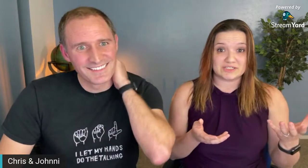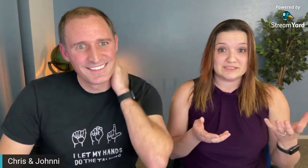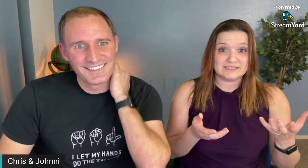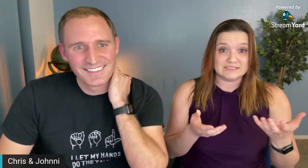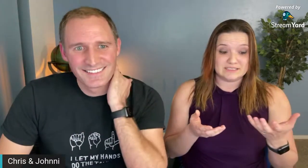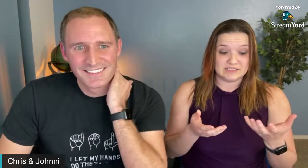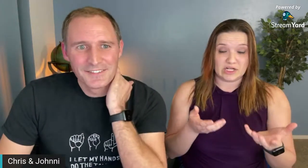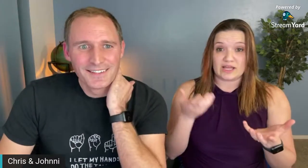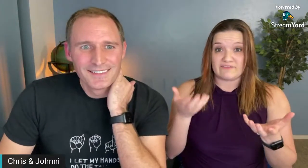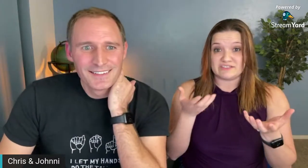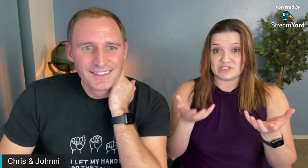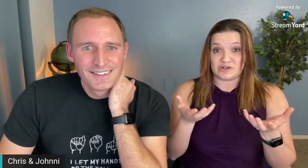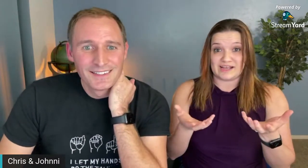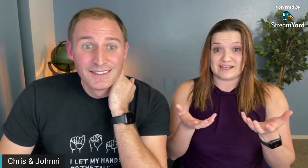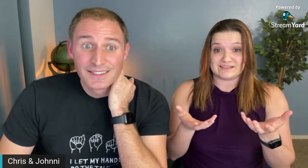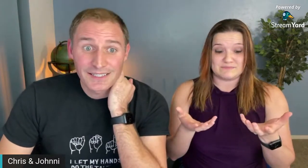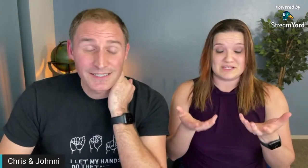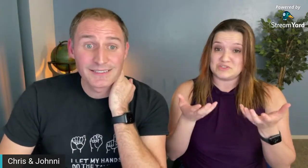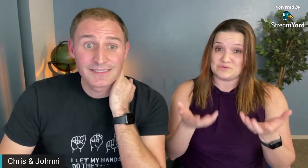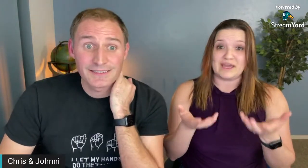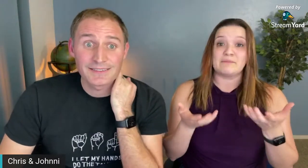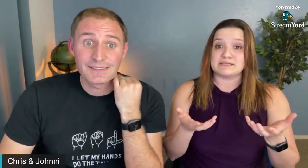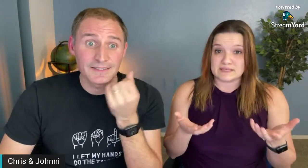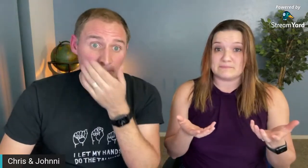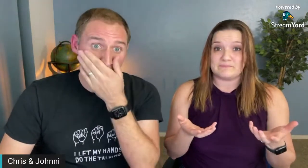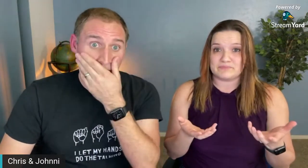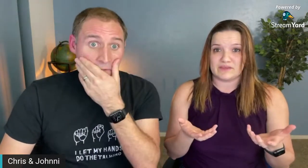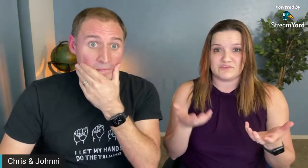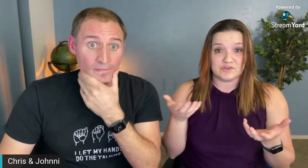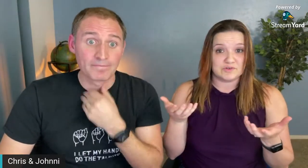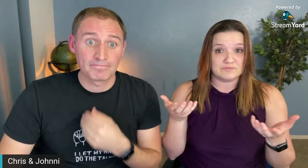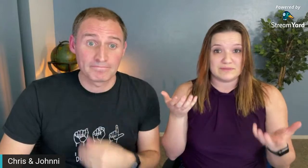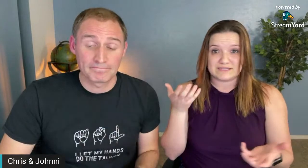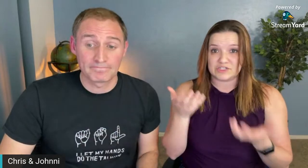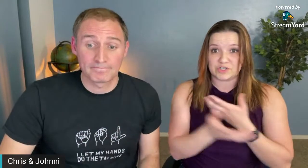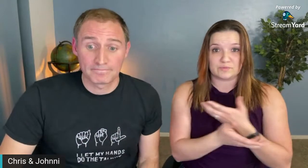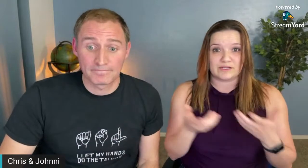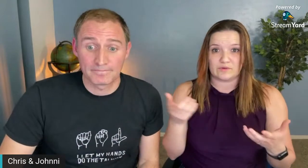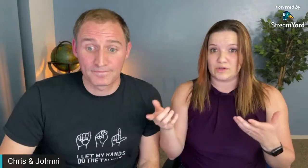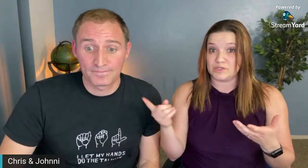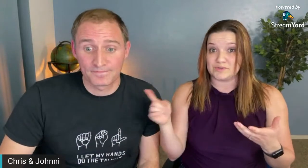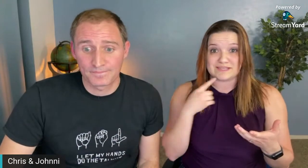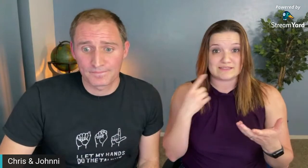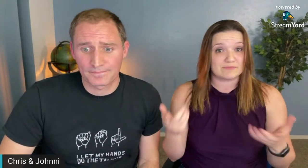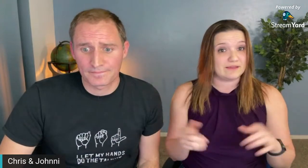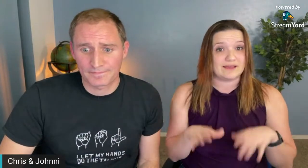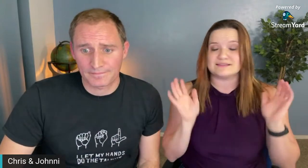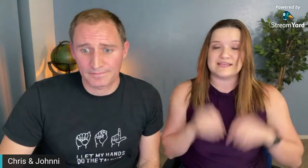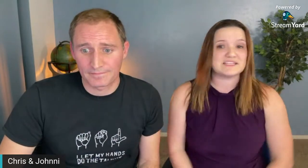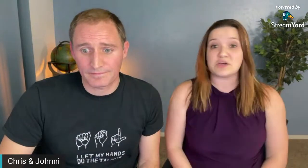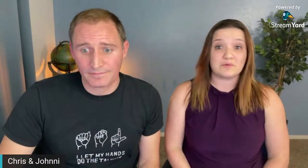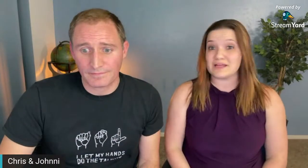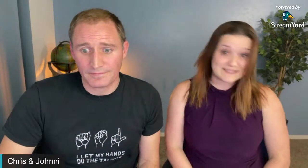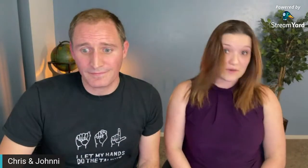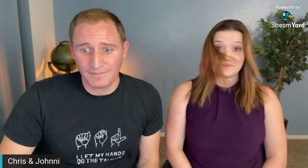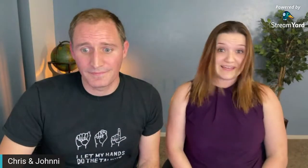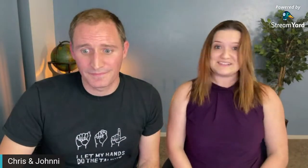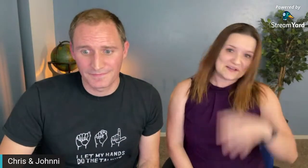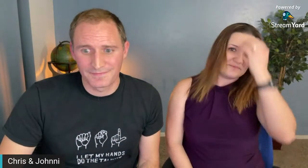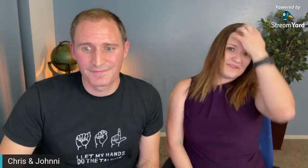doctor. Their life is in your hands because you can't mess up. Yeah. If you misinterpret or you don't say something, yeah, it's its own thing. So I